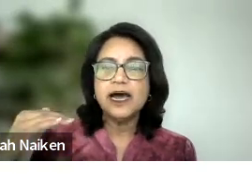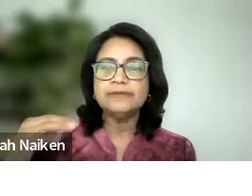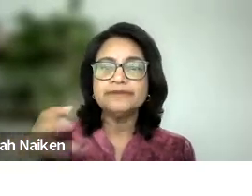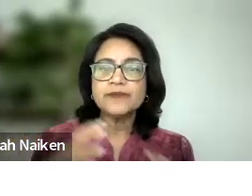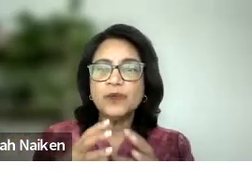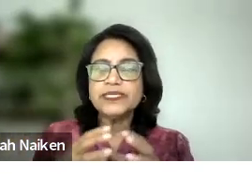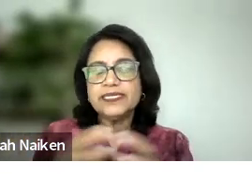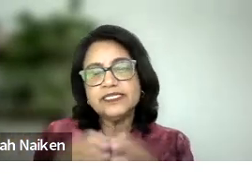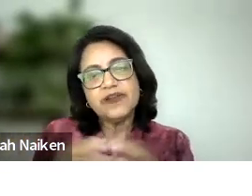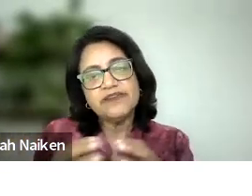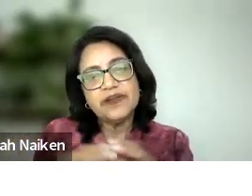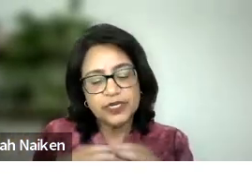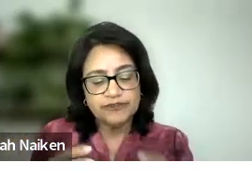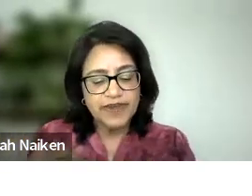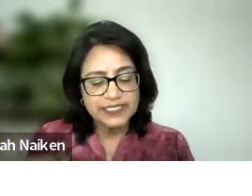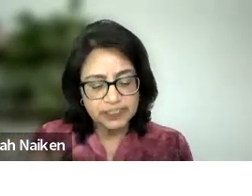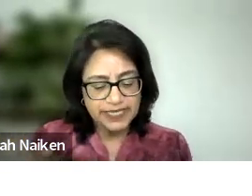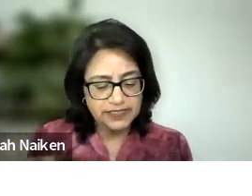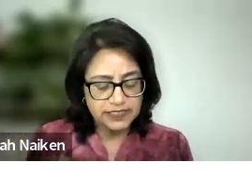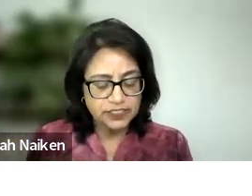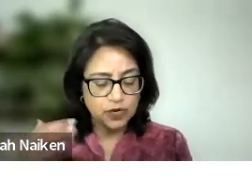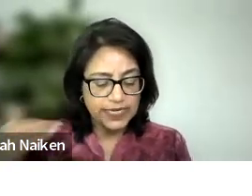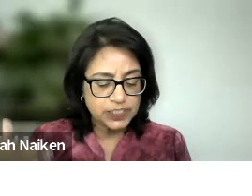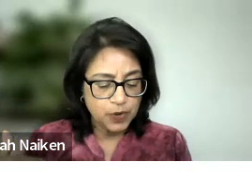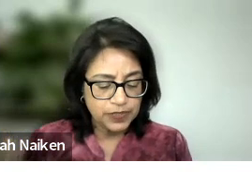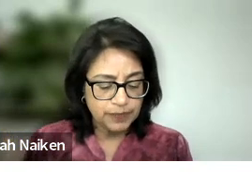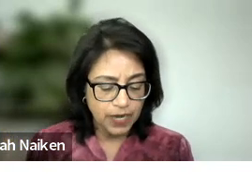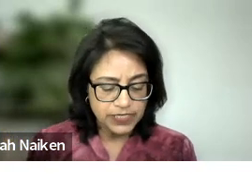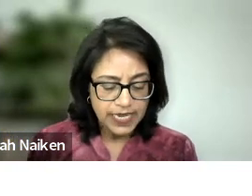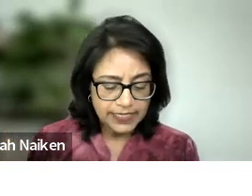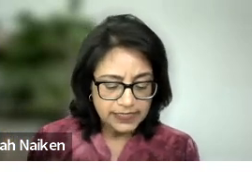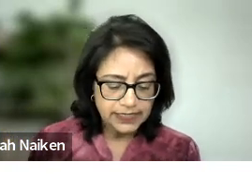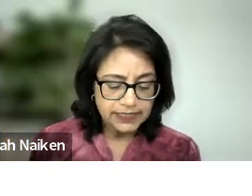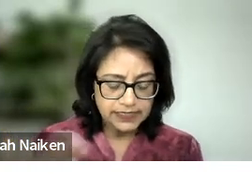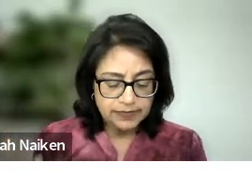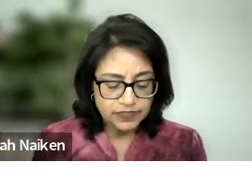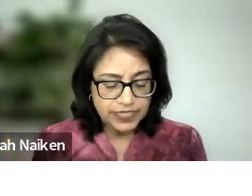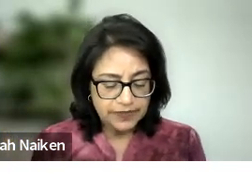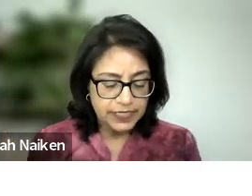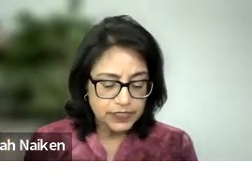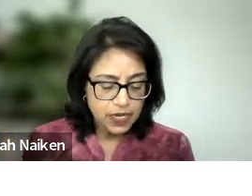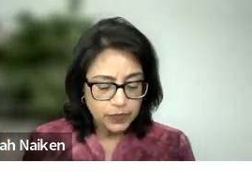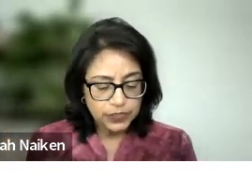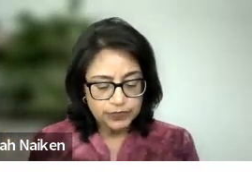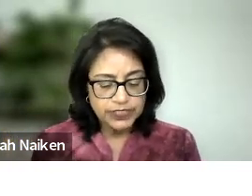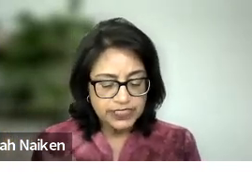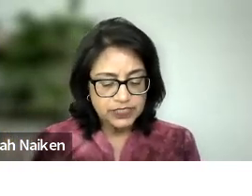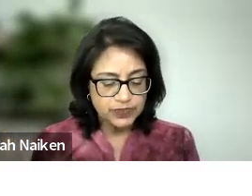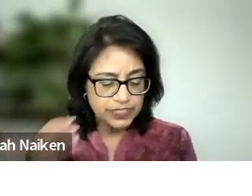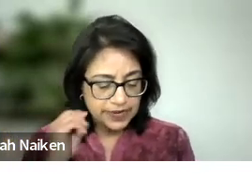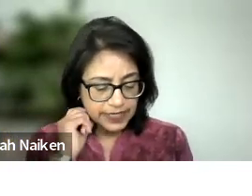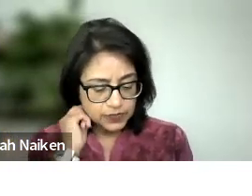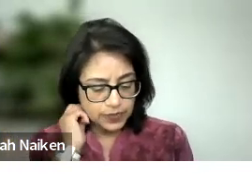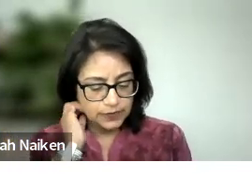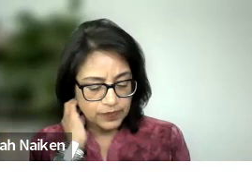held within these very, very confined spaces. It's not really spoken about in terms of sharing it with communities,